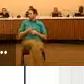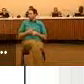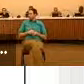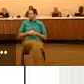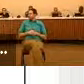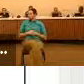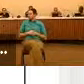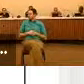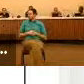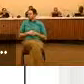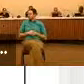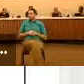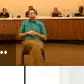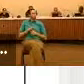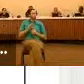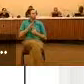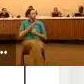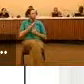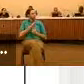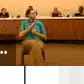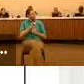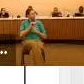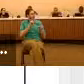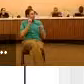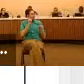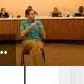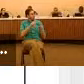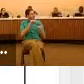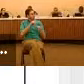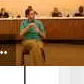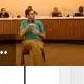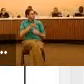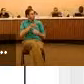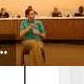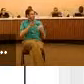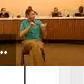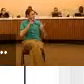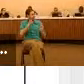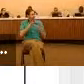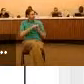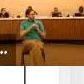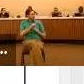there's- Becky, is that in one of the PDFs?